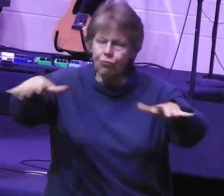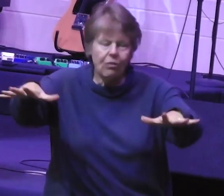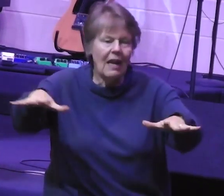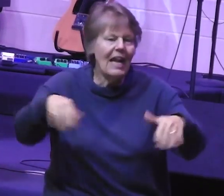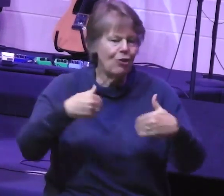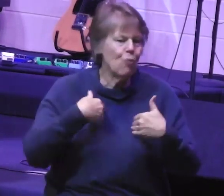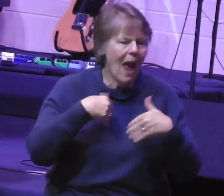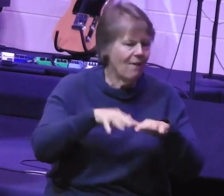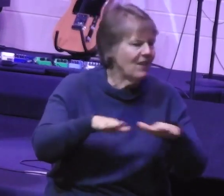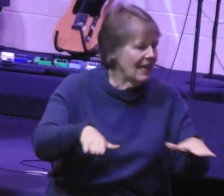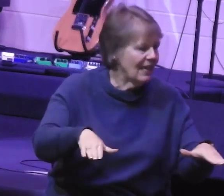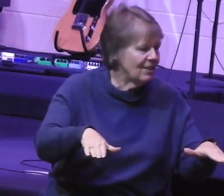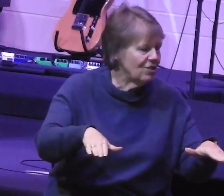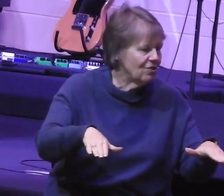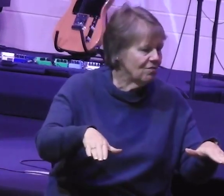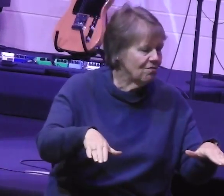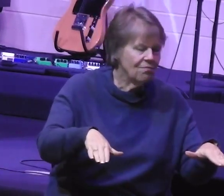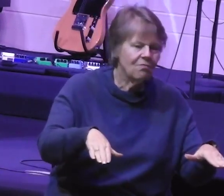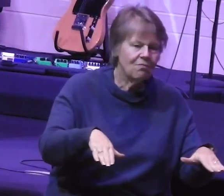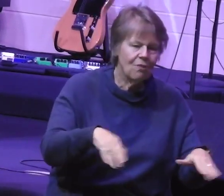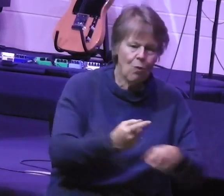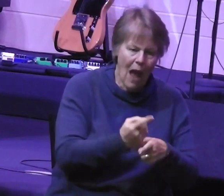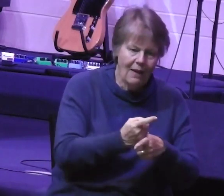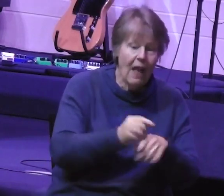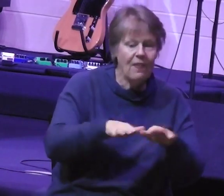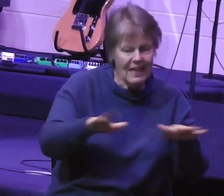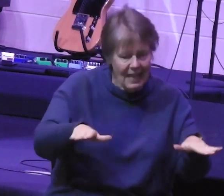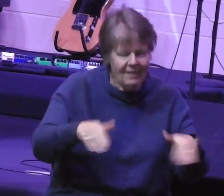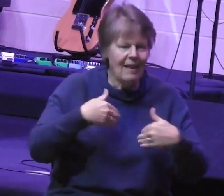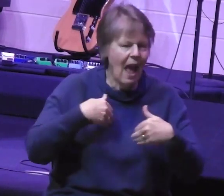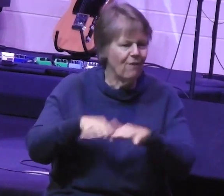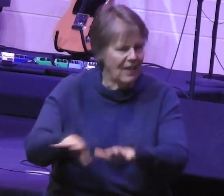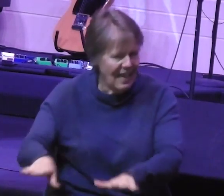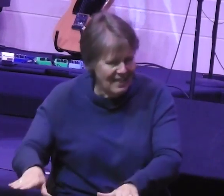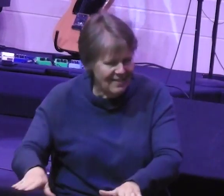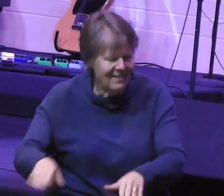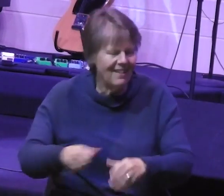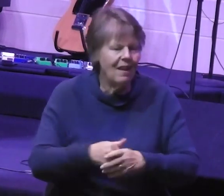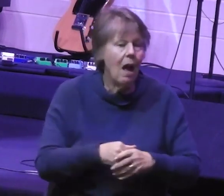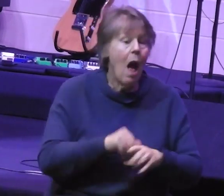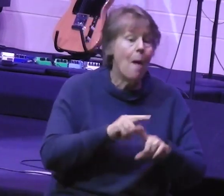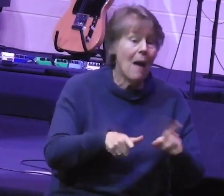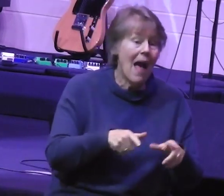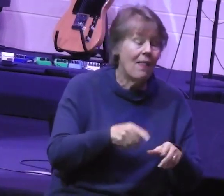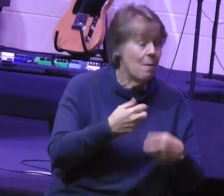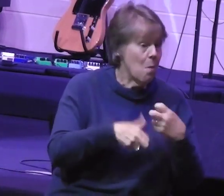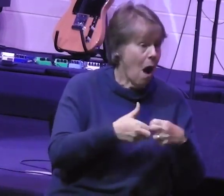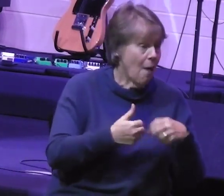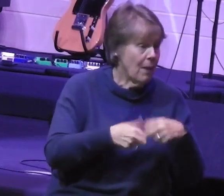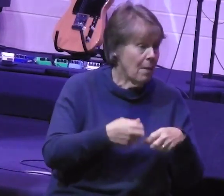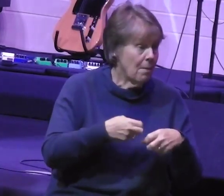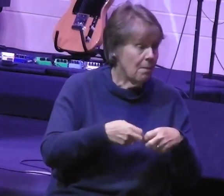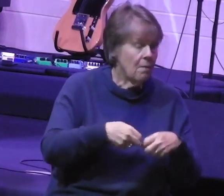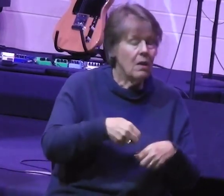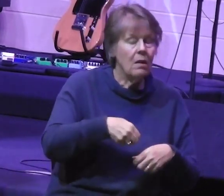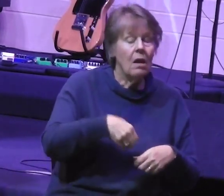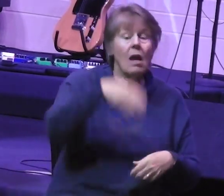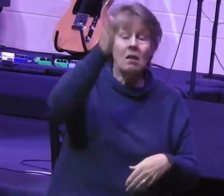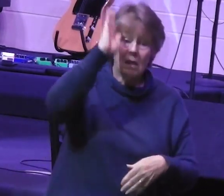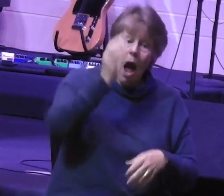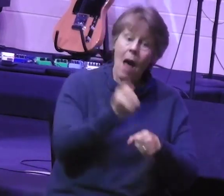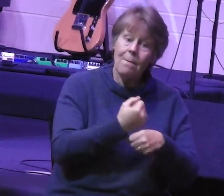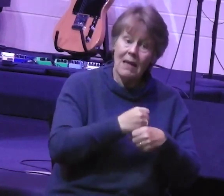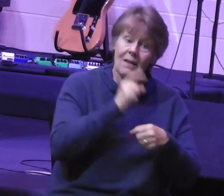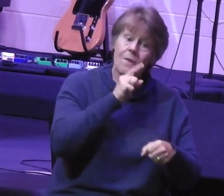and, we get it, multiplication. Well, the problem is, after God makes a promise to Abraham, years go